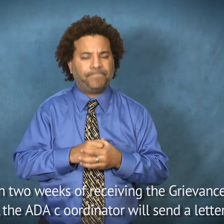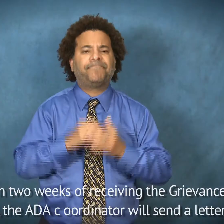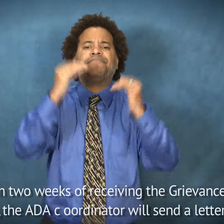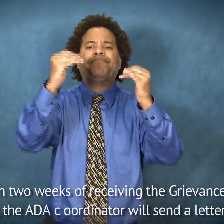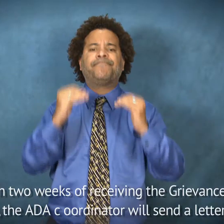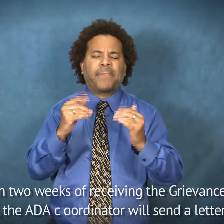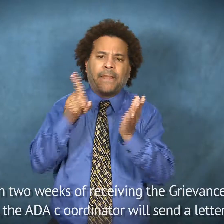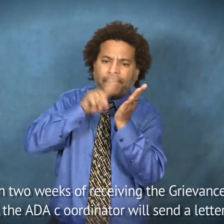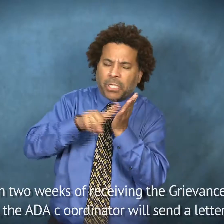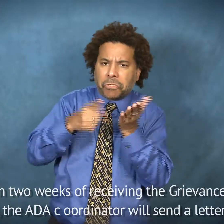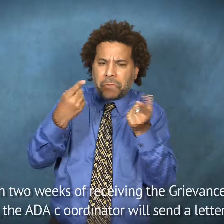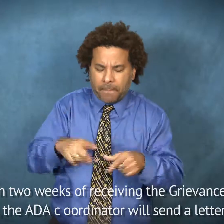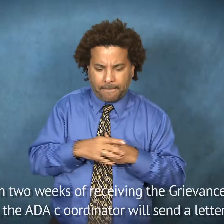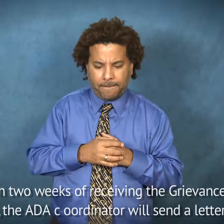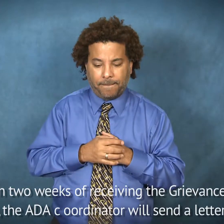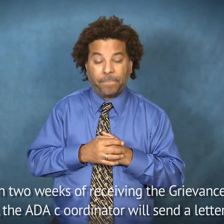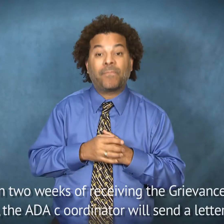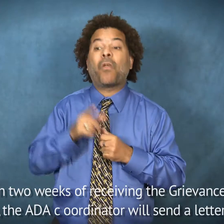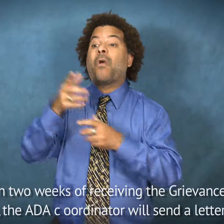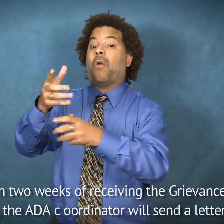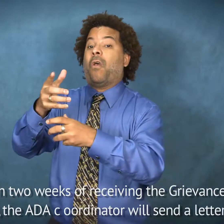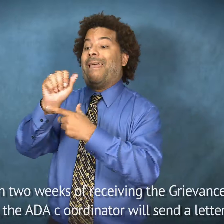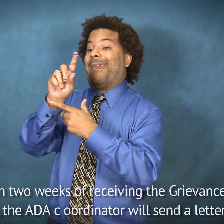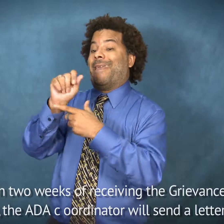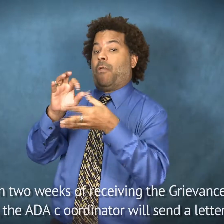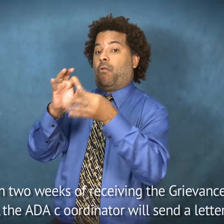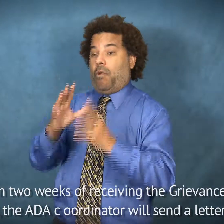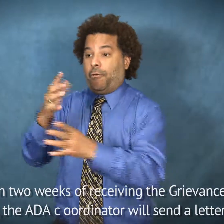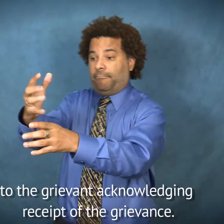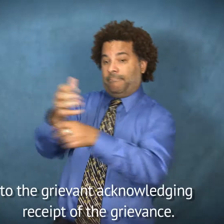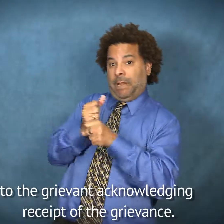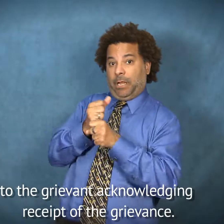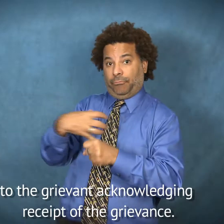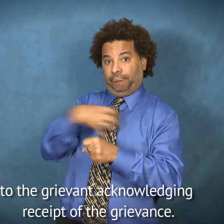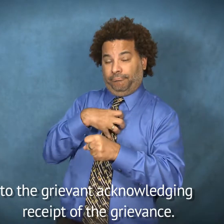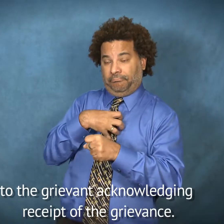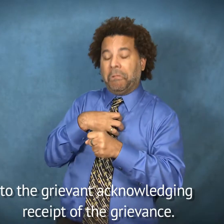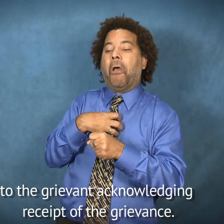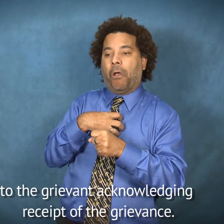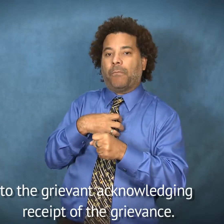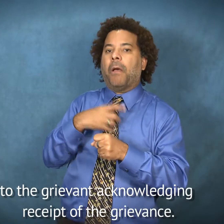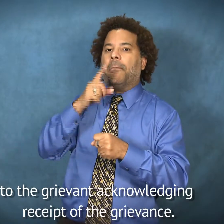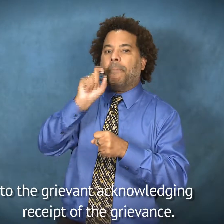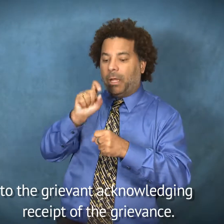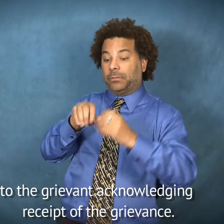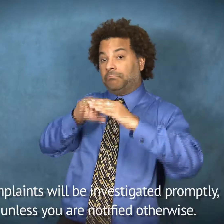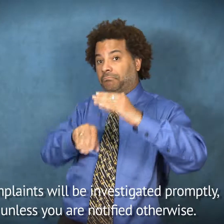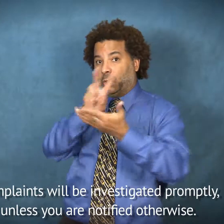Within 2 weeks of receiving the grievance form, the ADA coordinator will send a letter to the grievant acknowledging receipt of the grievance. Complaints